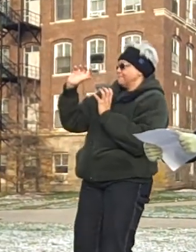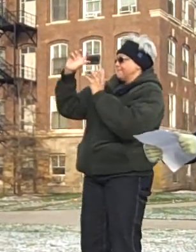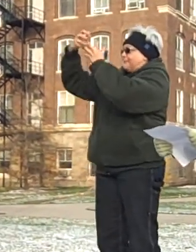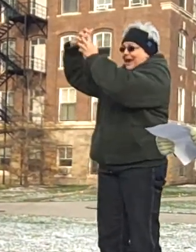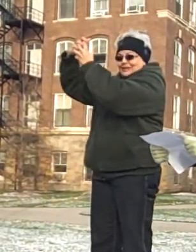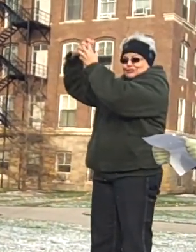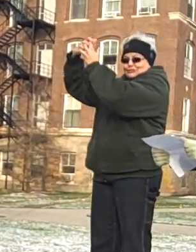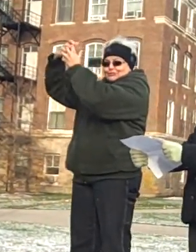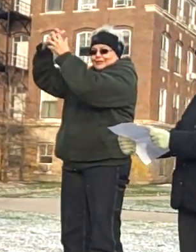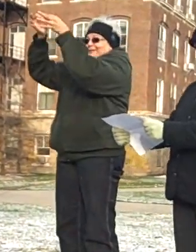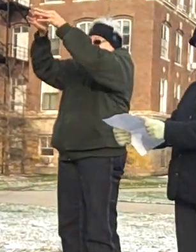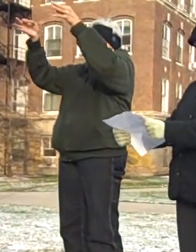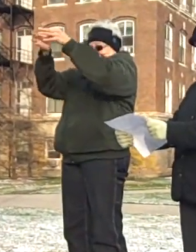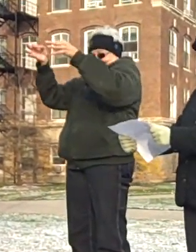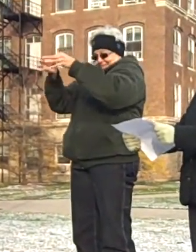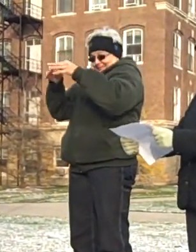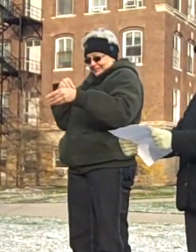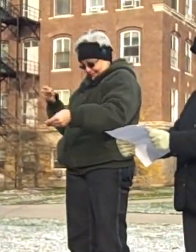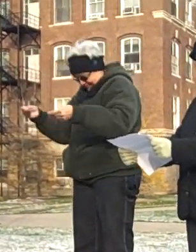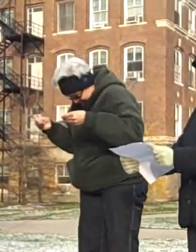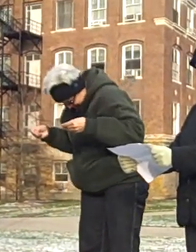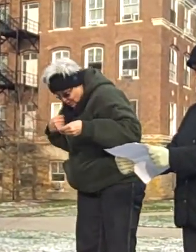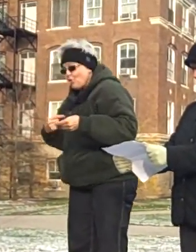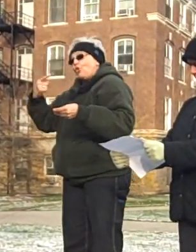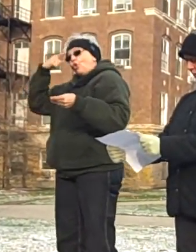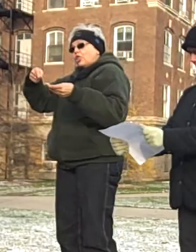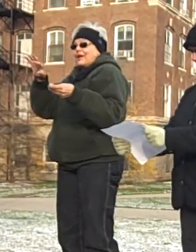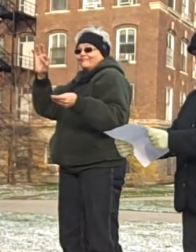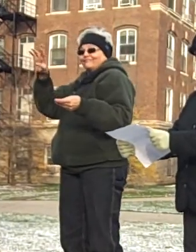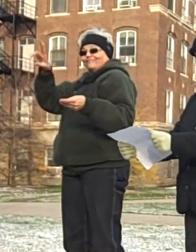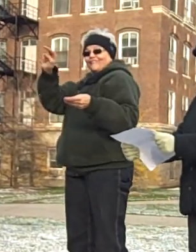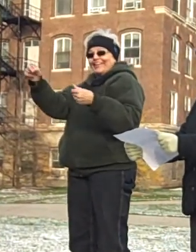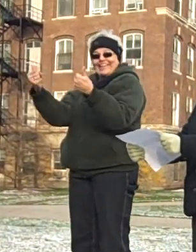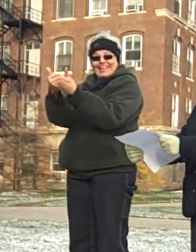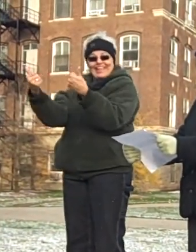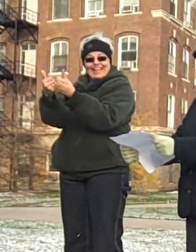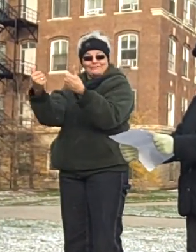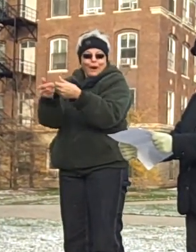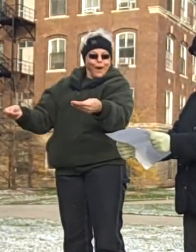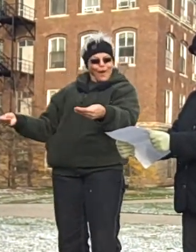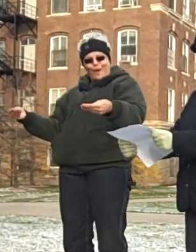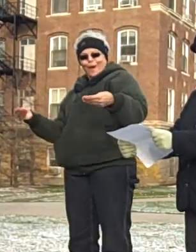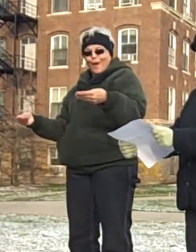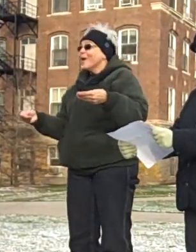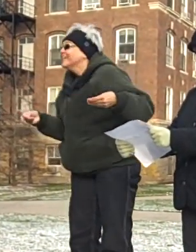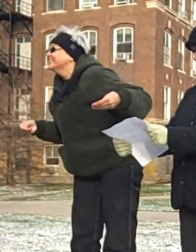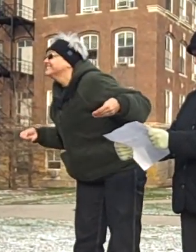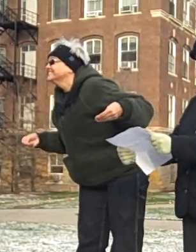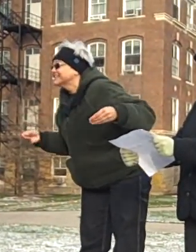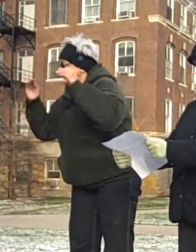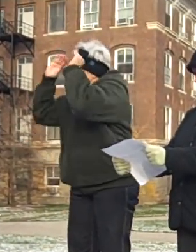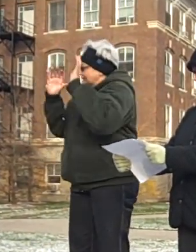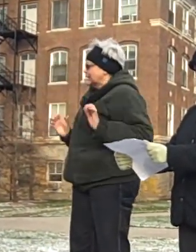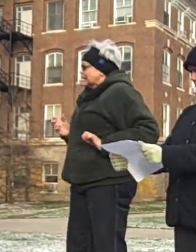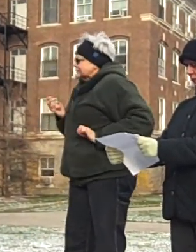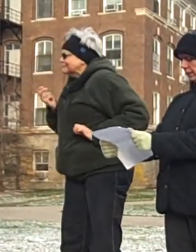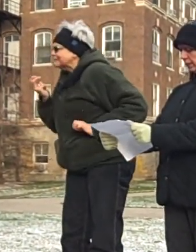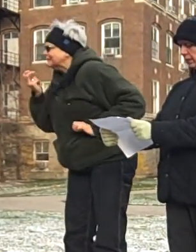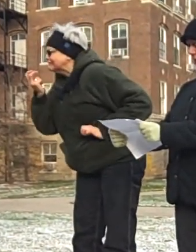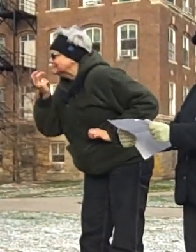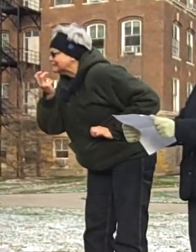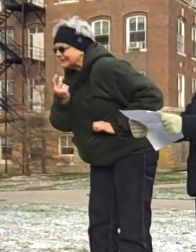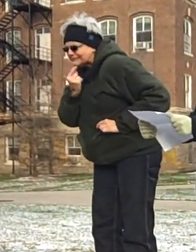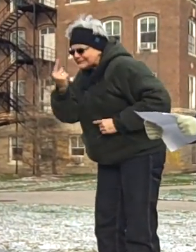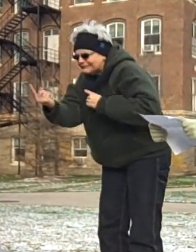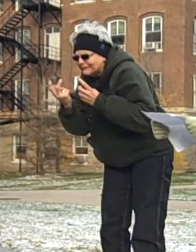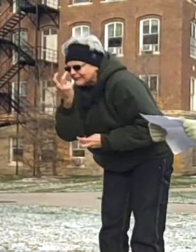choice responses, and you had to figure out which word went into the blank. And I thought it just looked like fun. It looked like a fun game to me. And